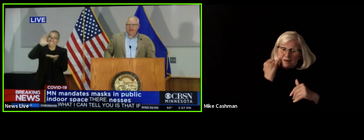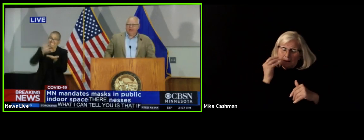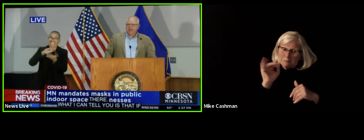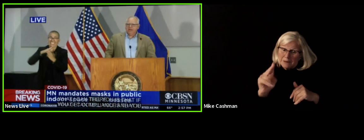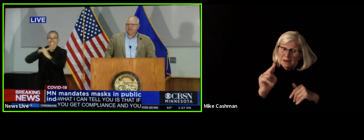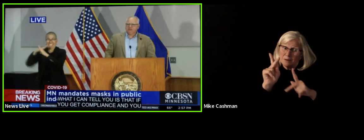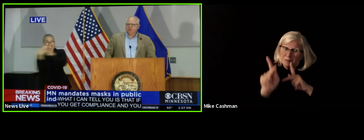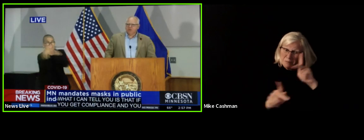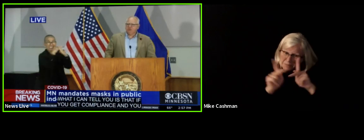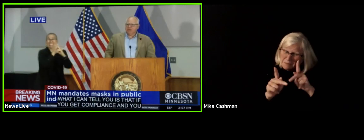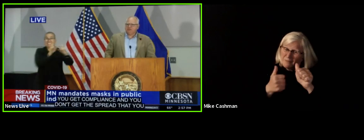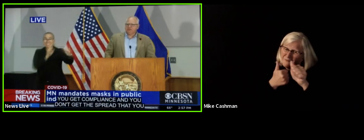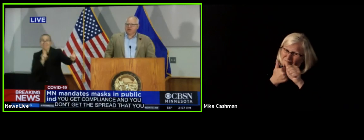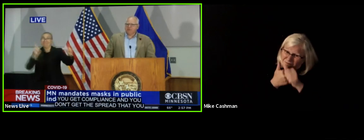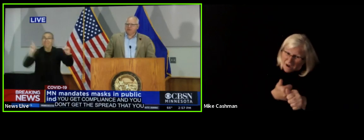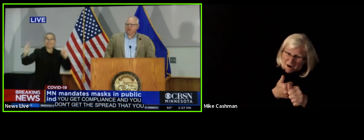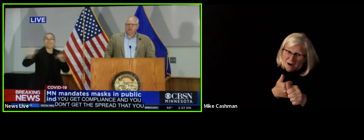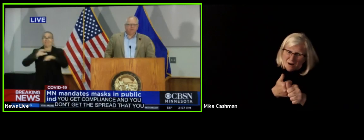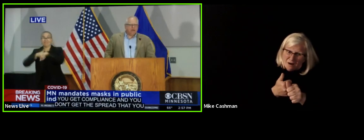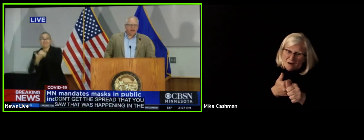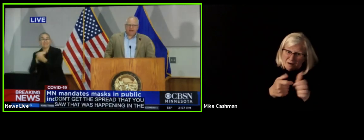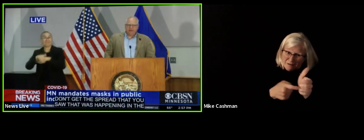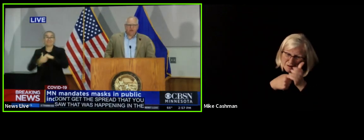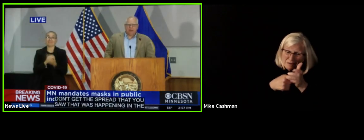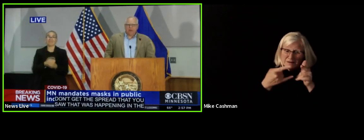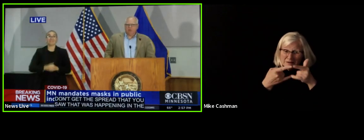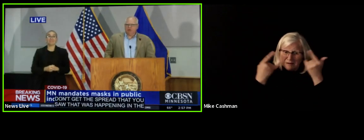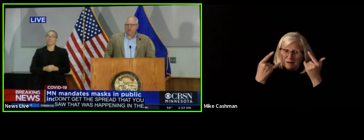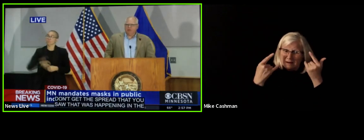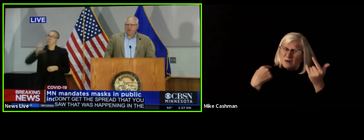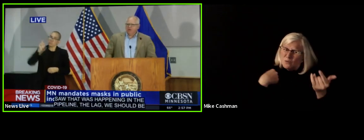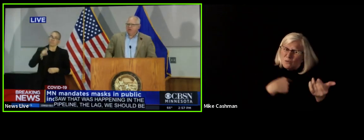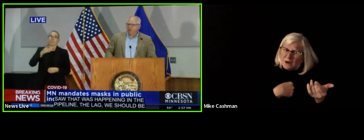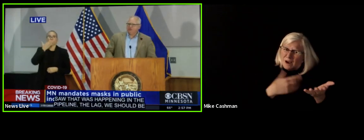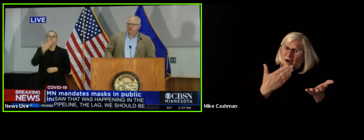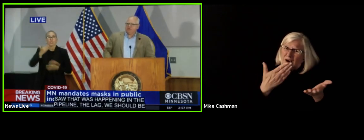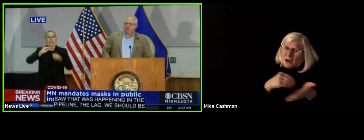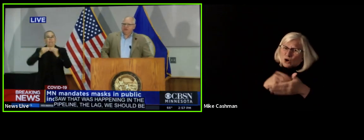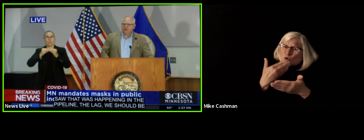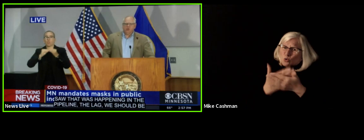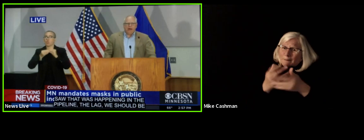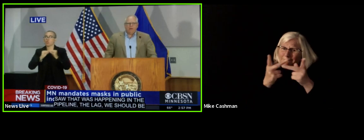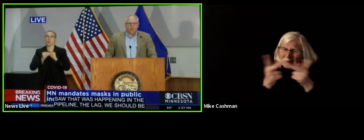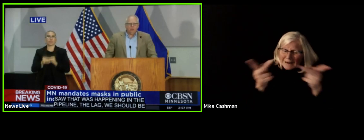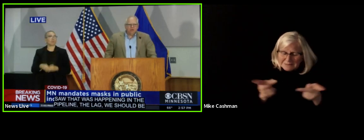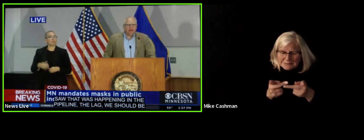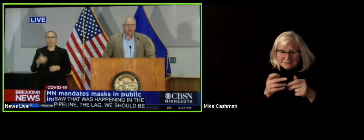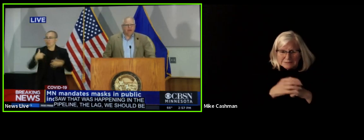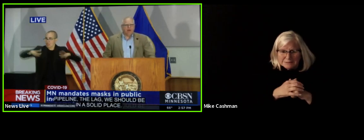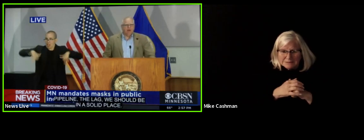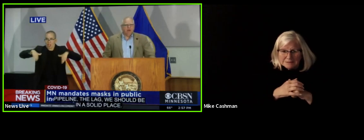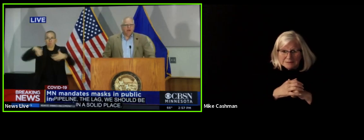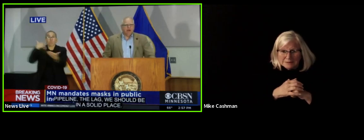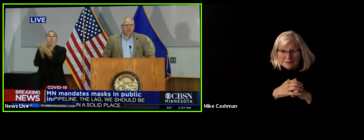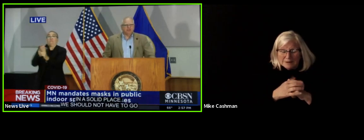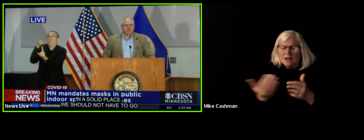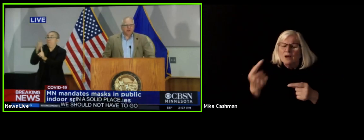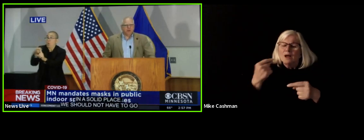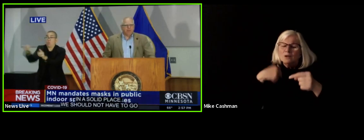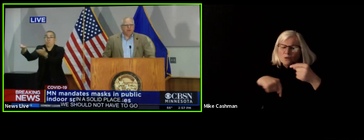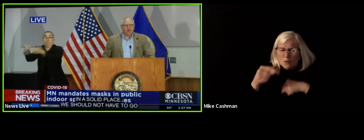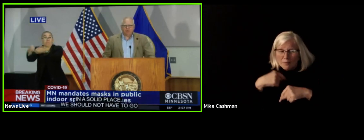lag, is that we should be in a solid place. We have not had to go backwards on this. The only thing is, I will tell you, I will not allow this